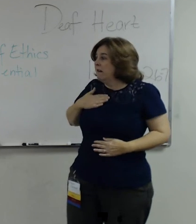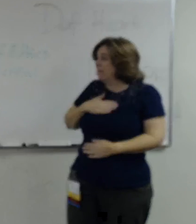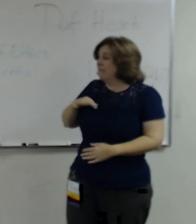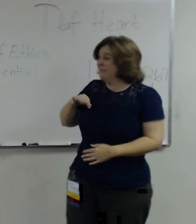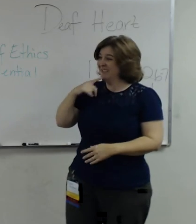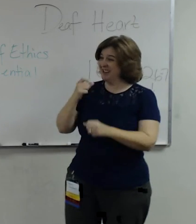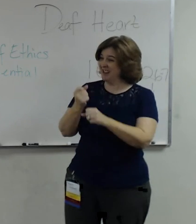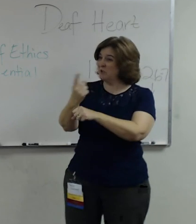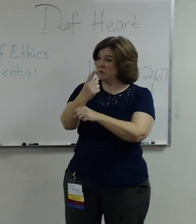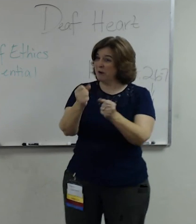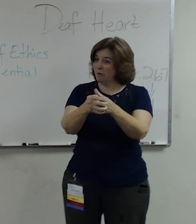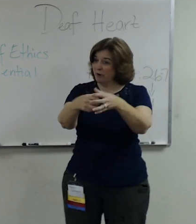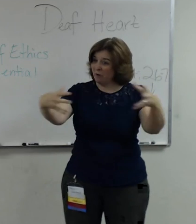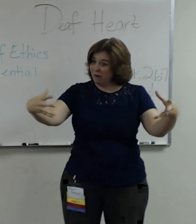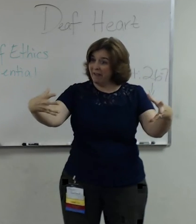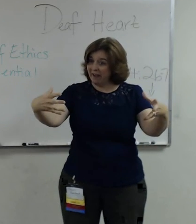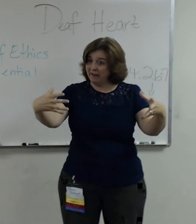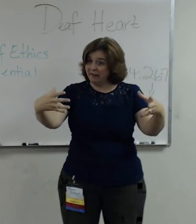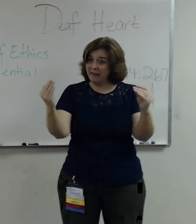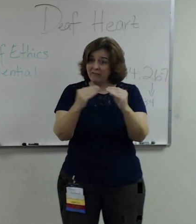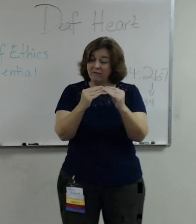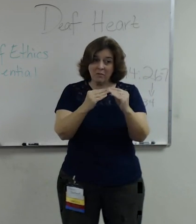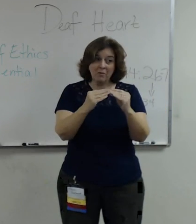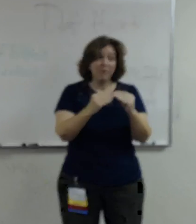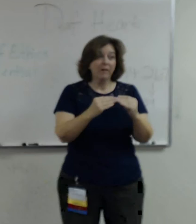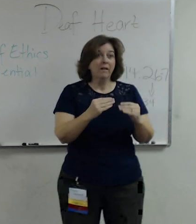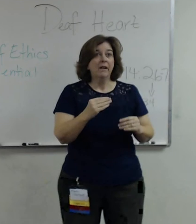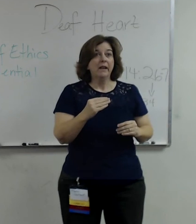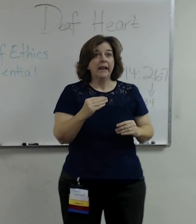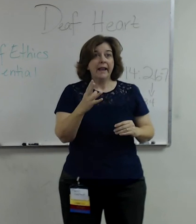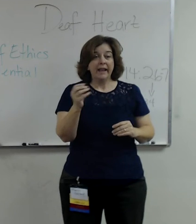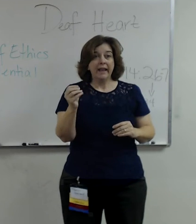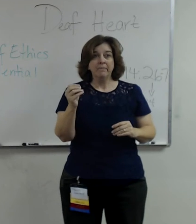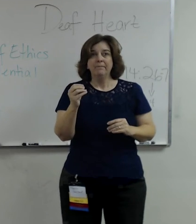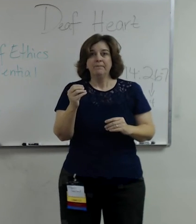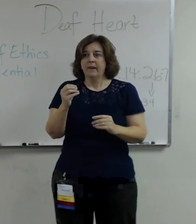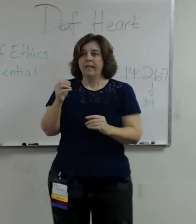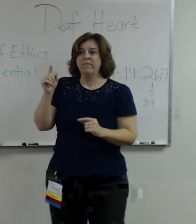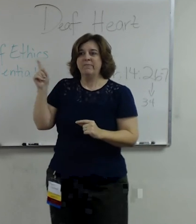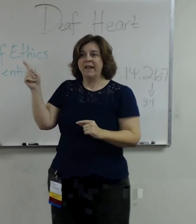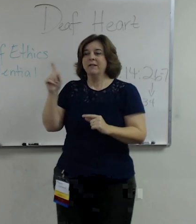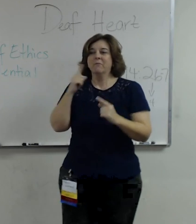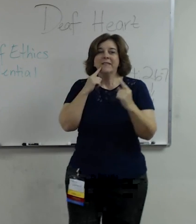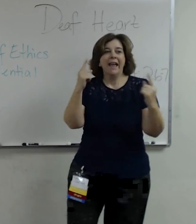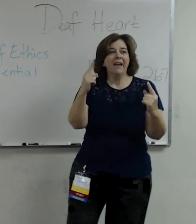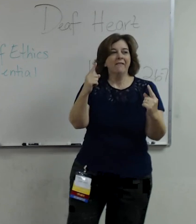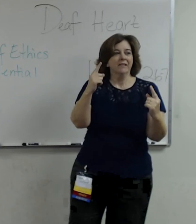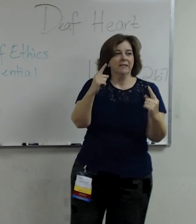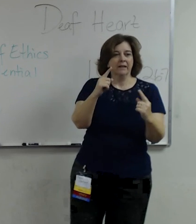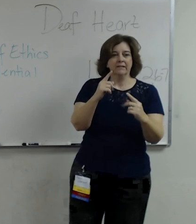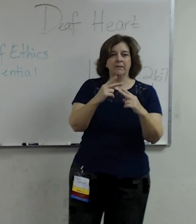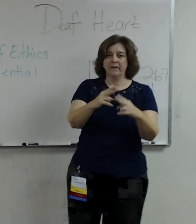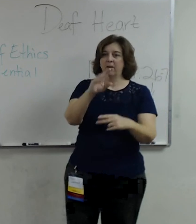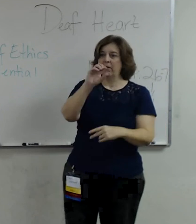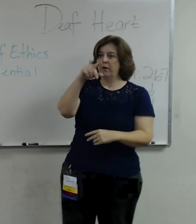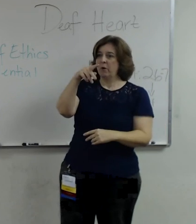Oh, they said next year they want to grow that even more. And what they have is something called